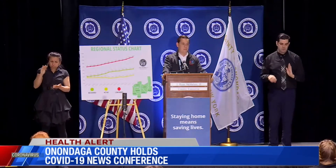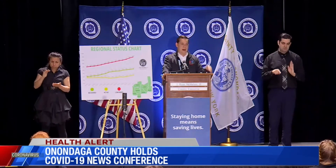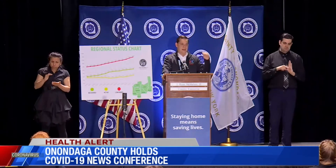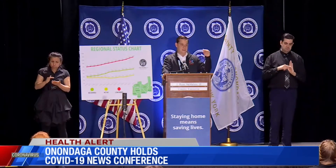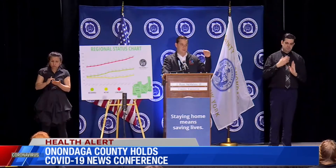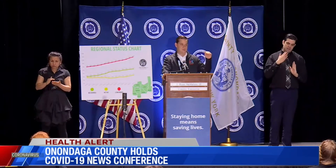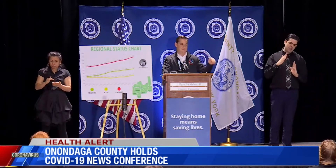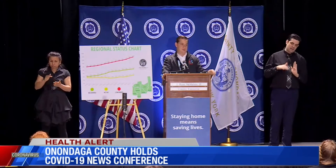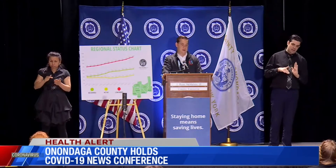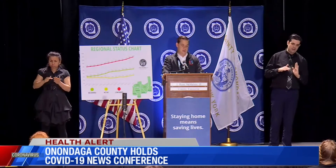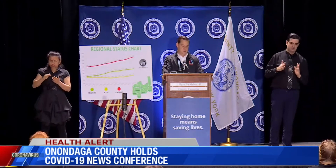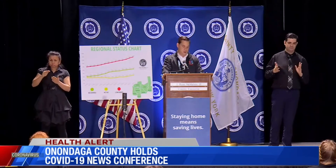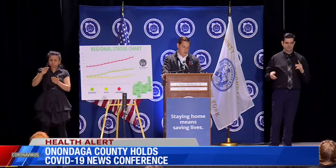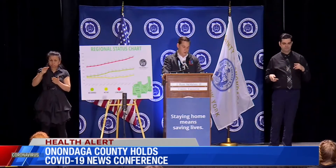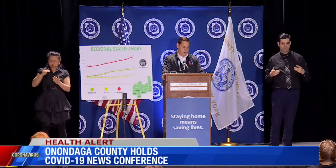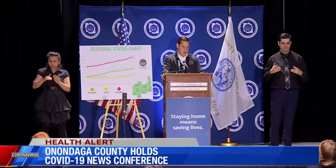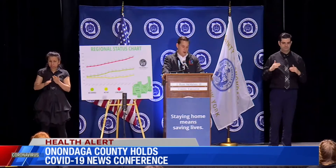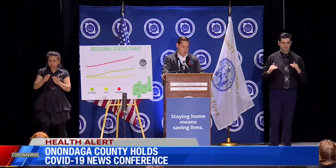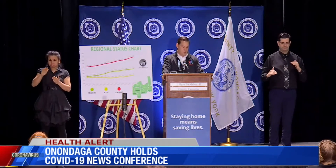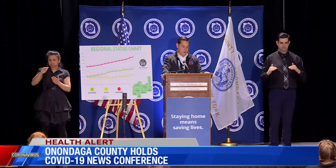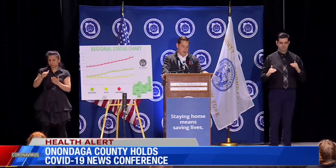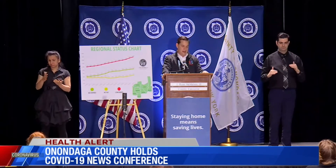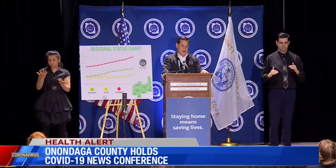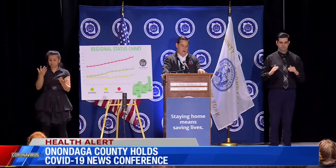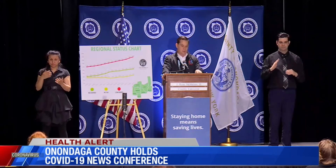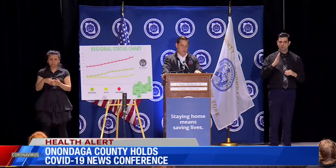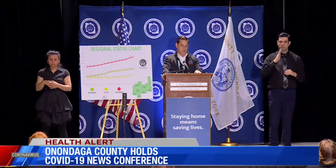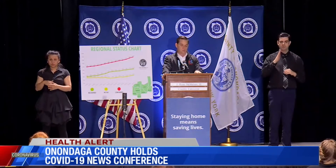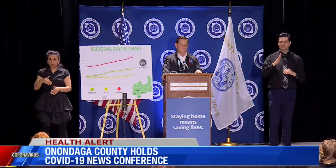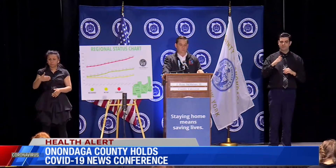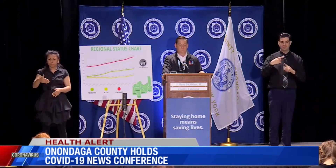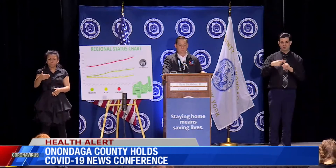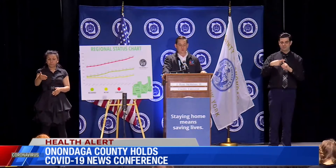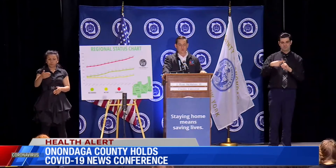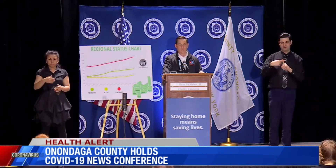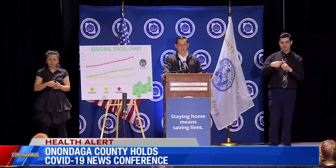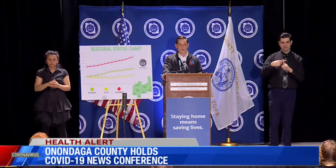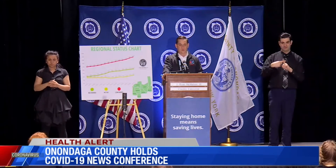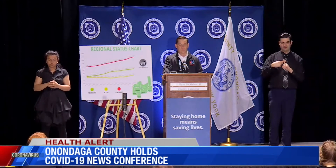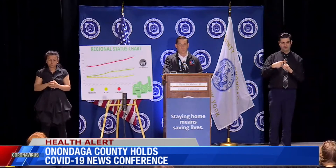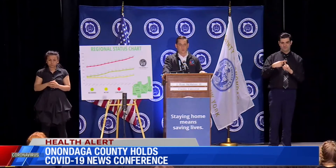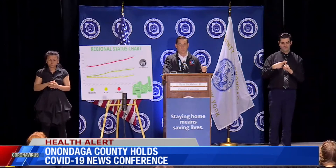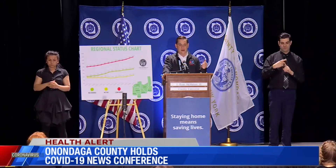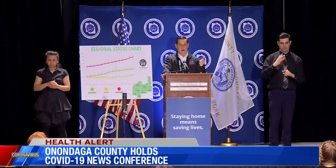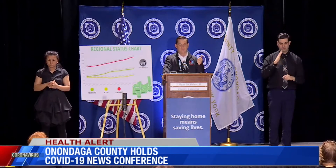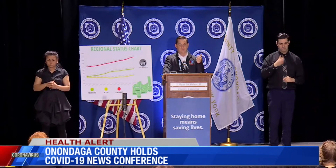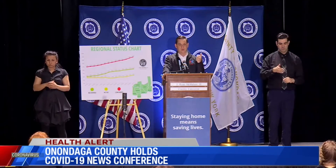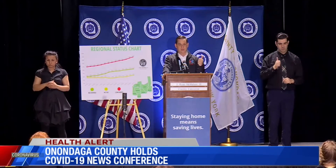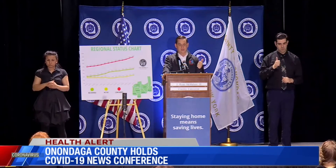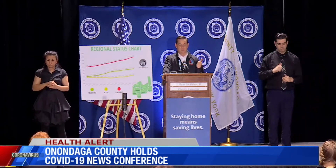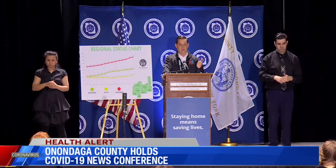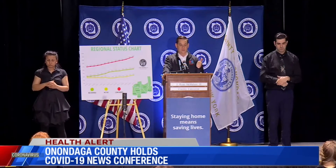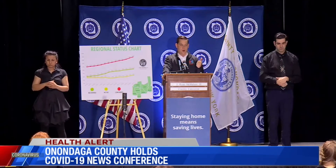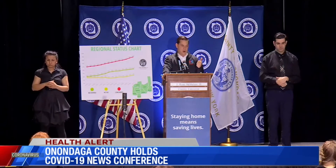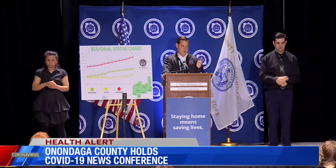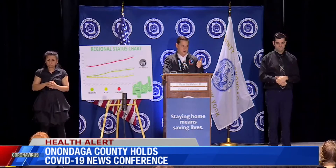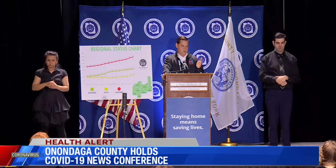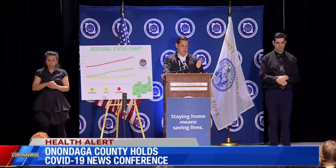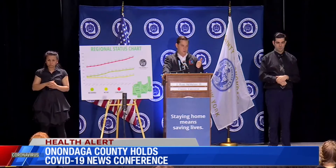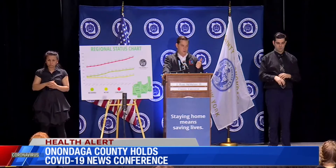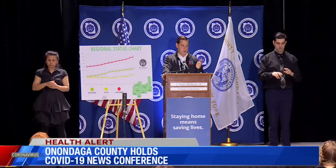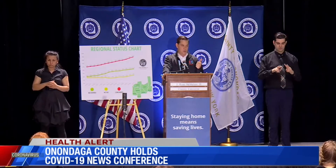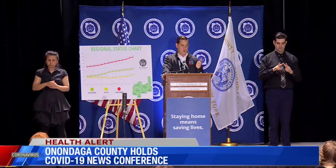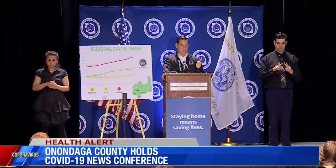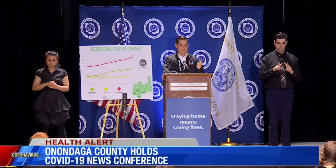never be at positive. And so when you look at that in numbers, we have increased